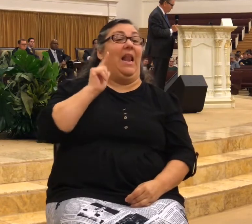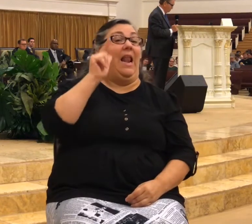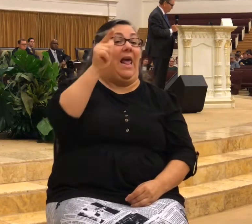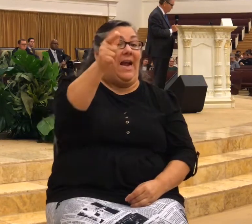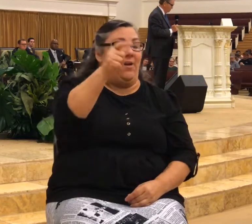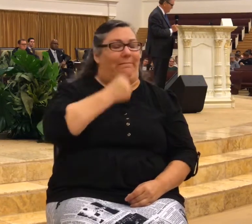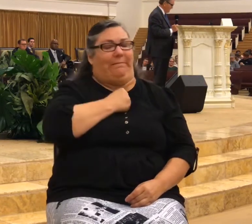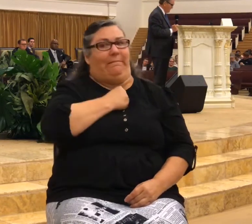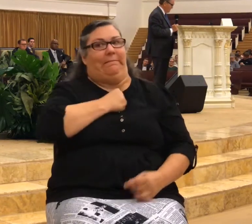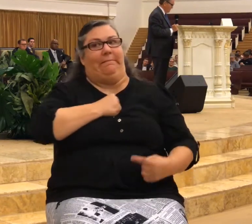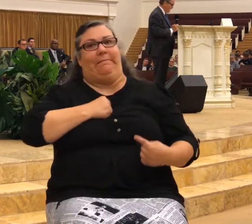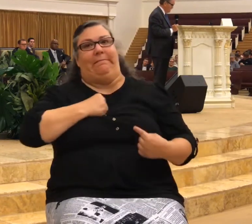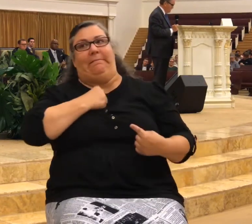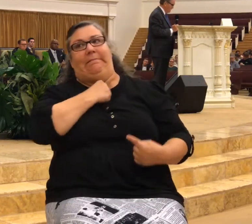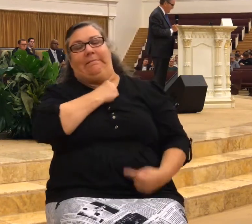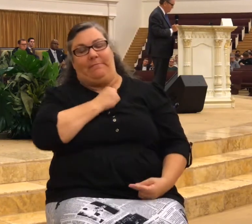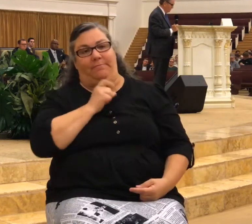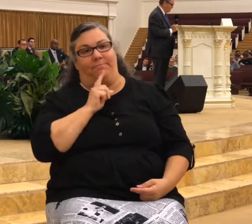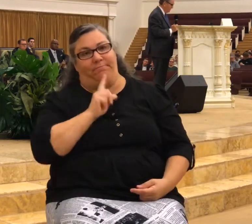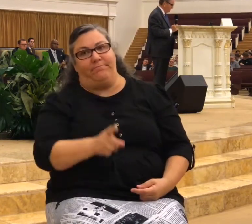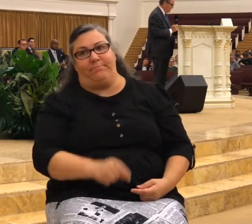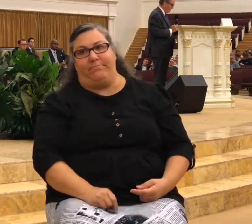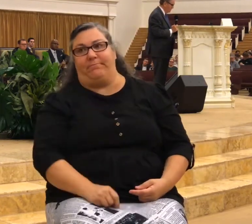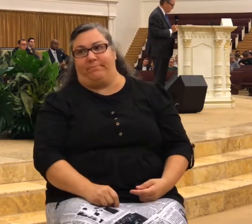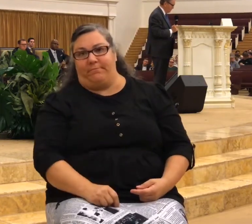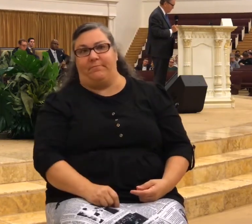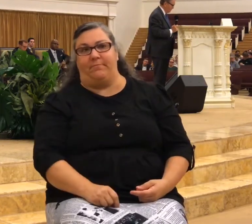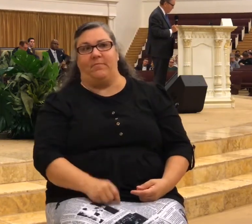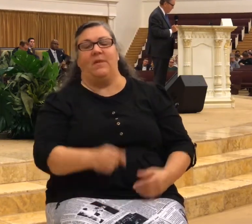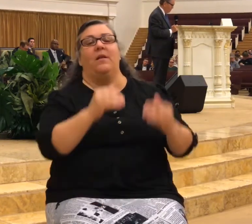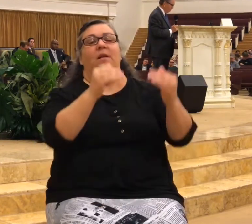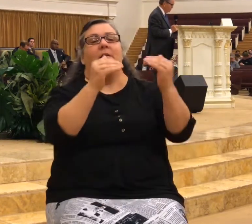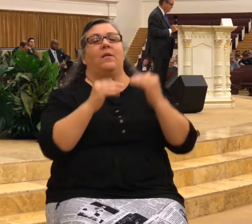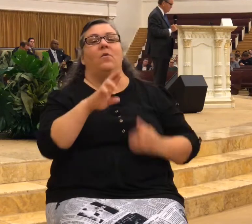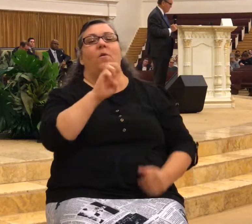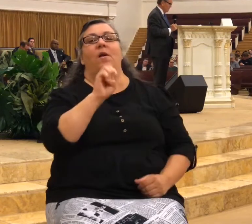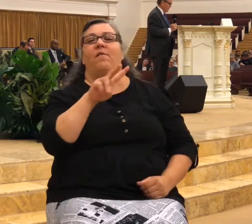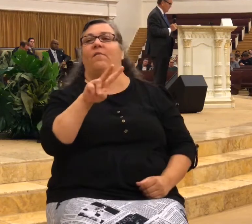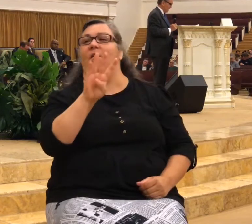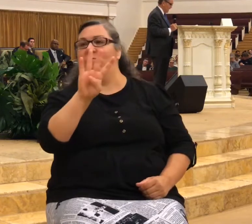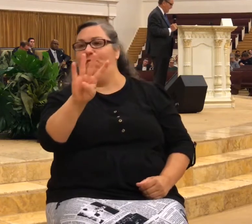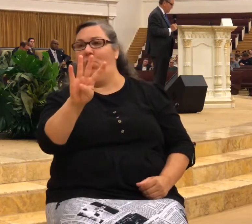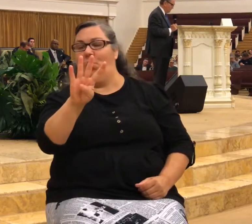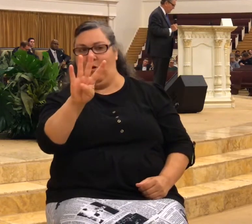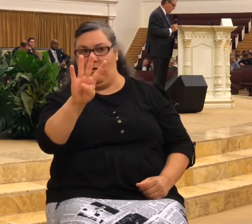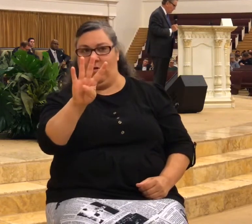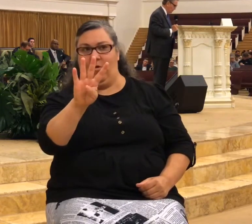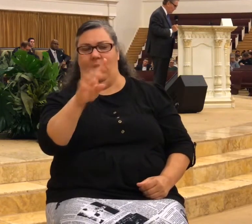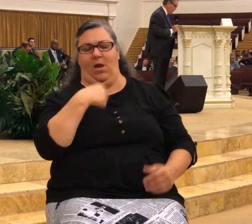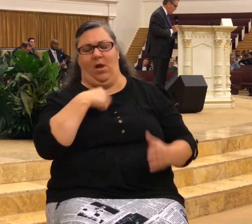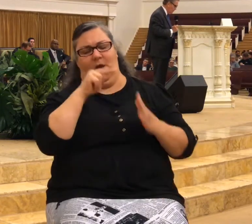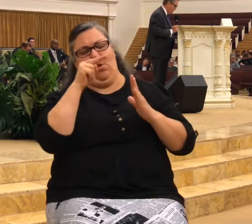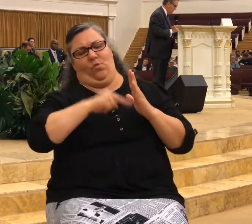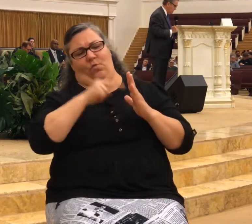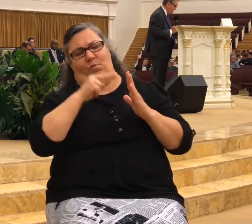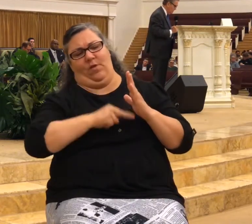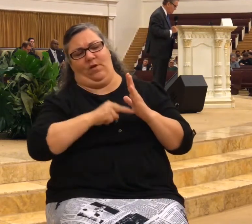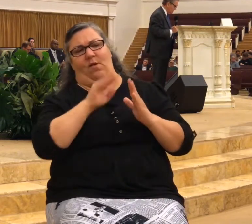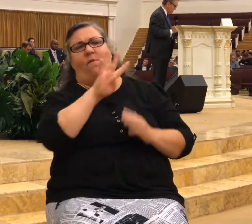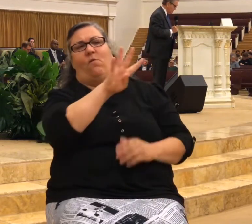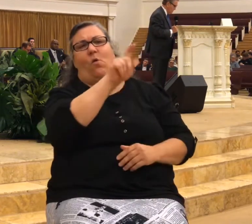it. Then when I come down to Revelation chapter 4 and I begin with verse